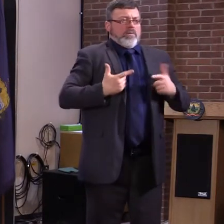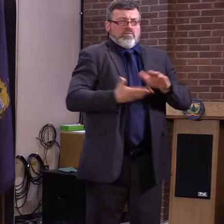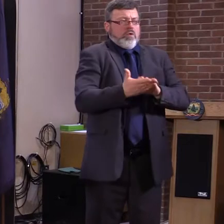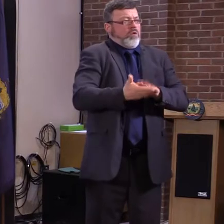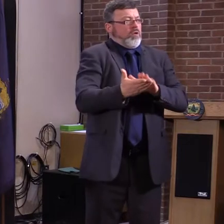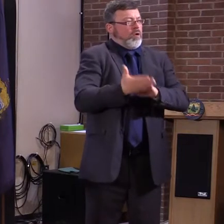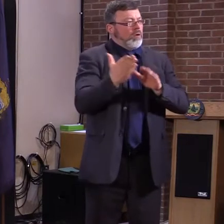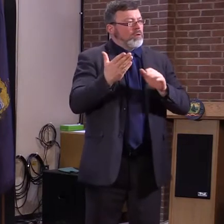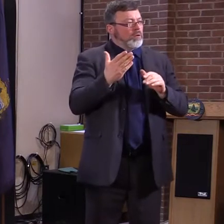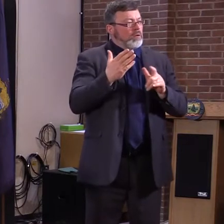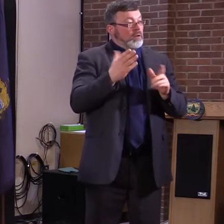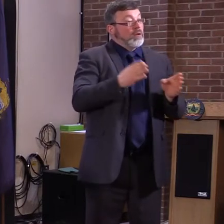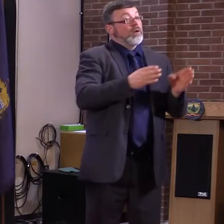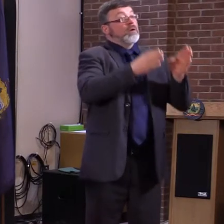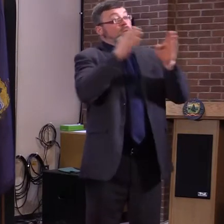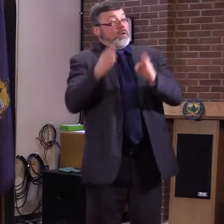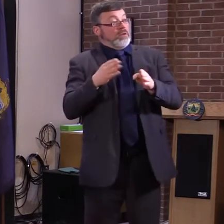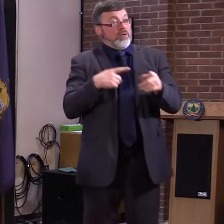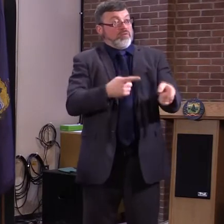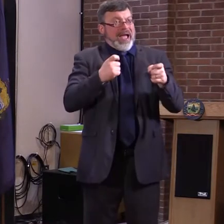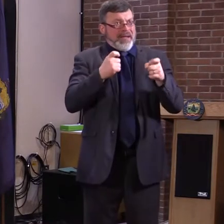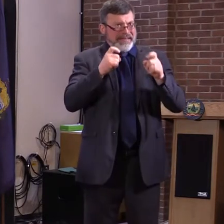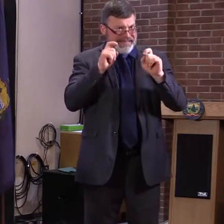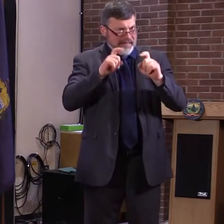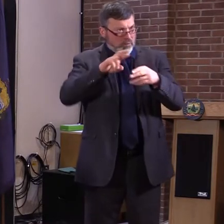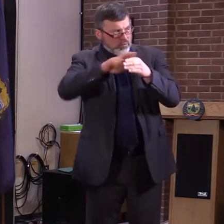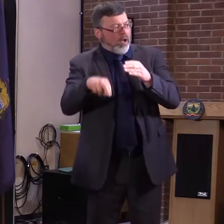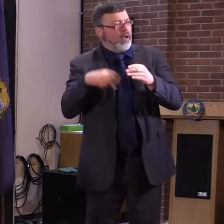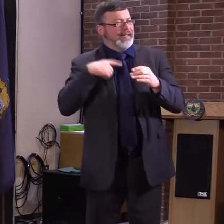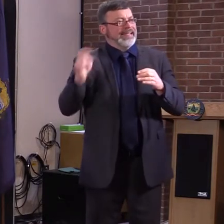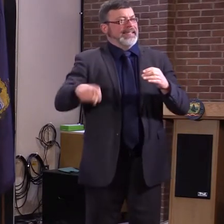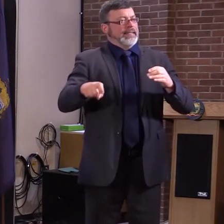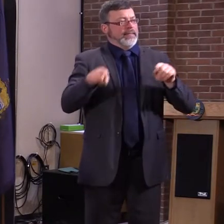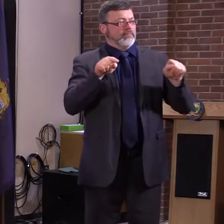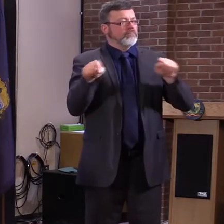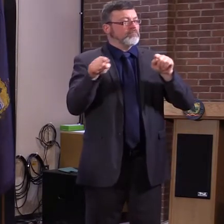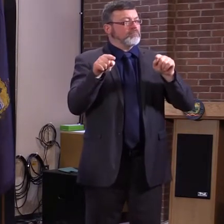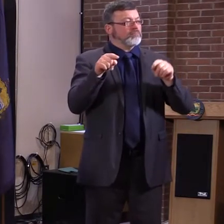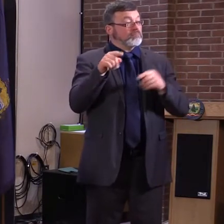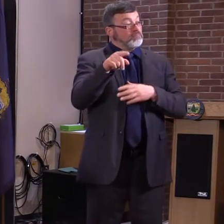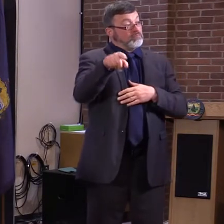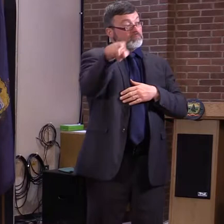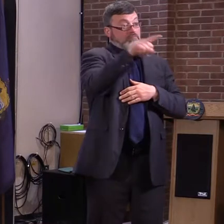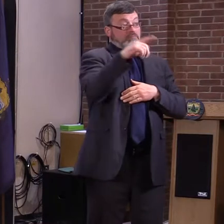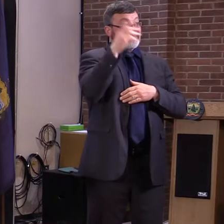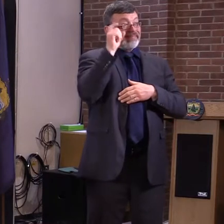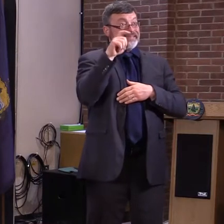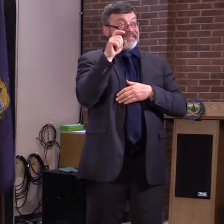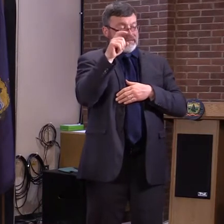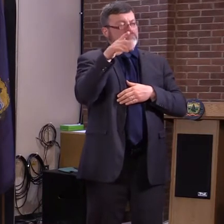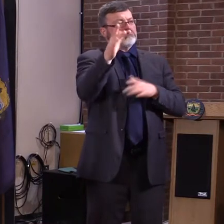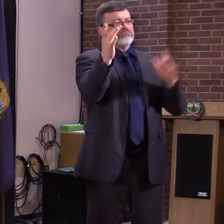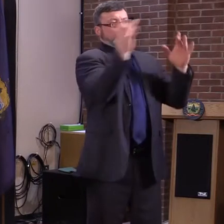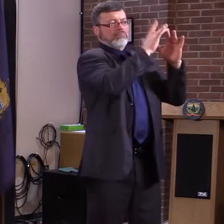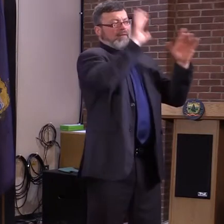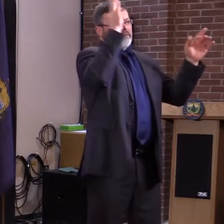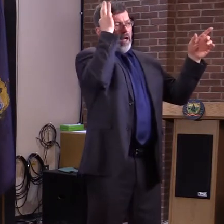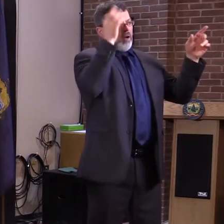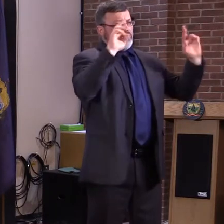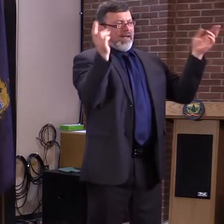additional rapid tests into Vermont. For those of you seeking rapid tests through the federal government, you can go online